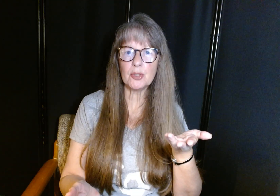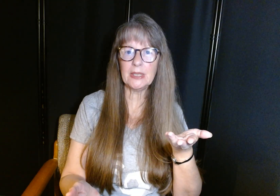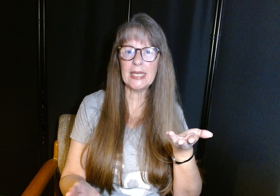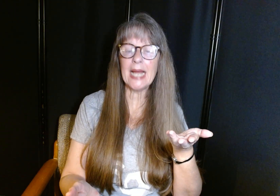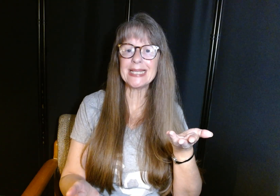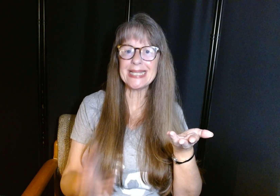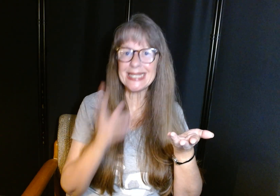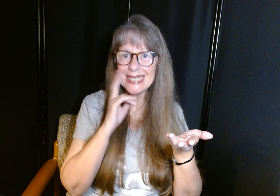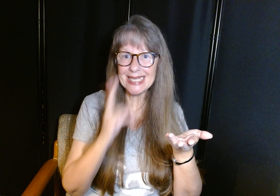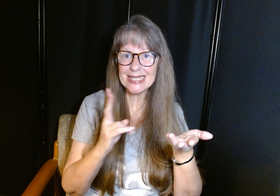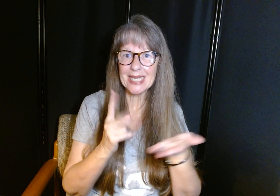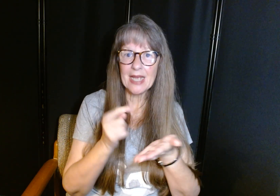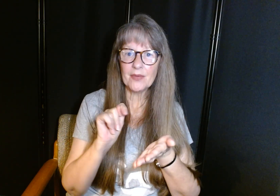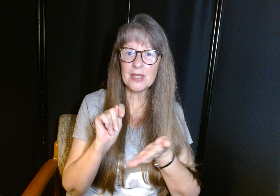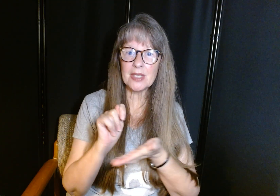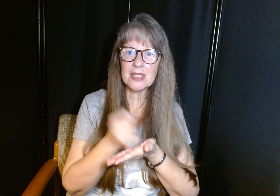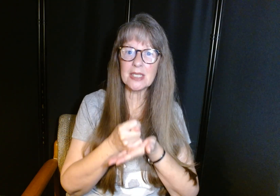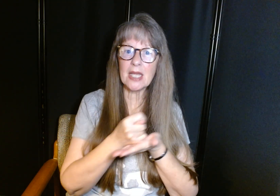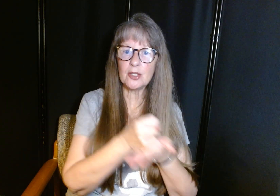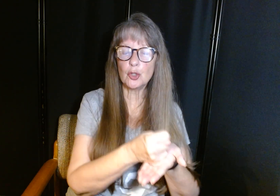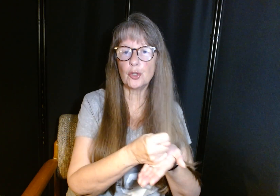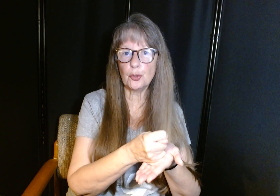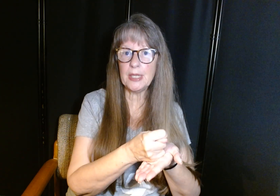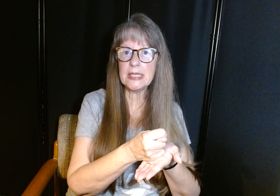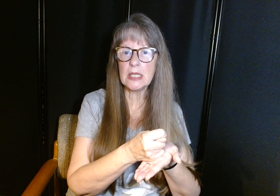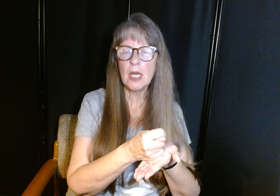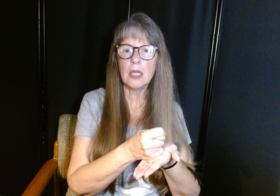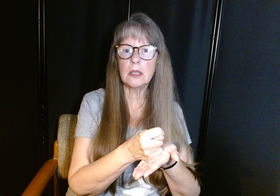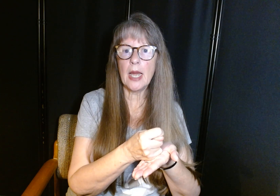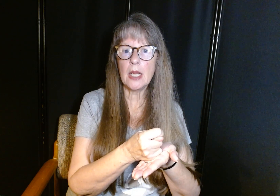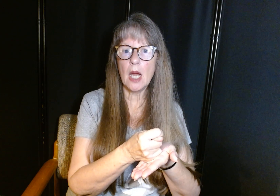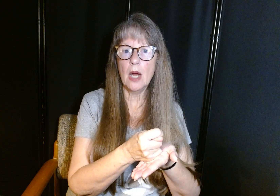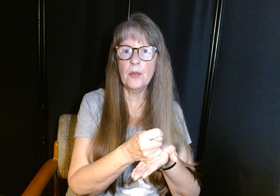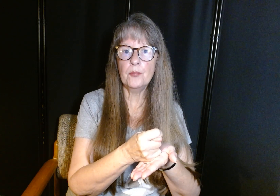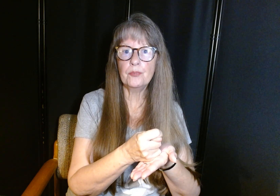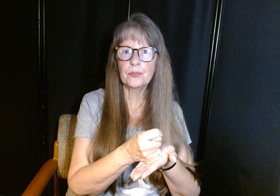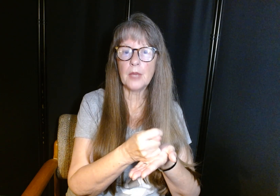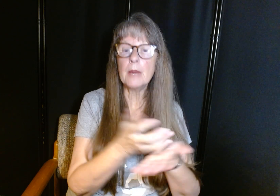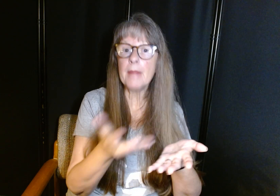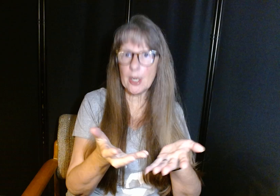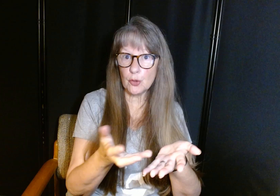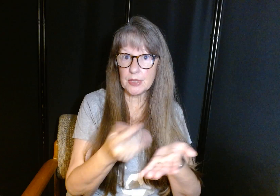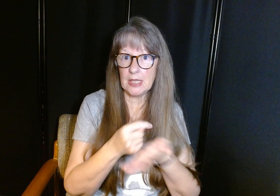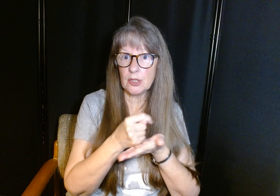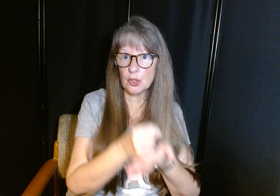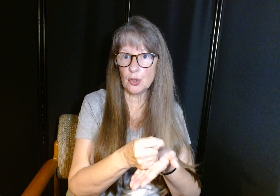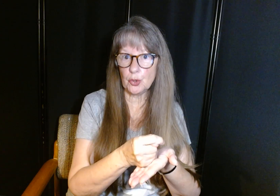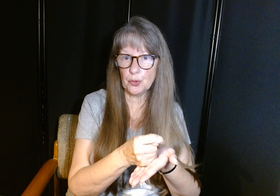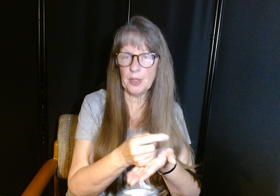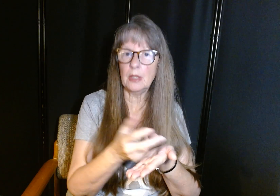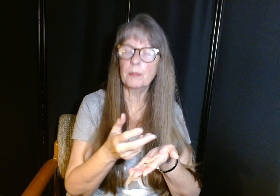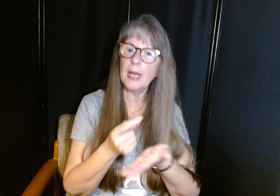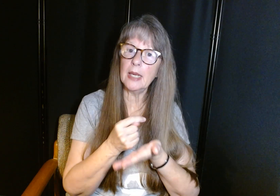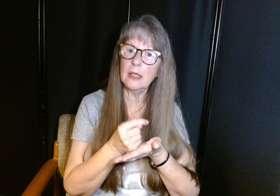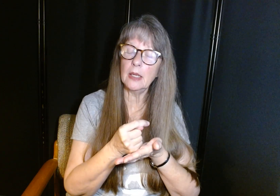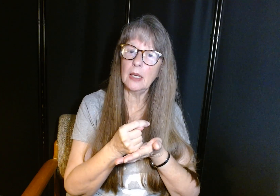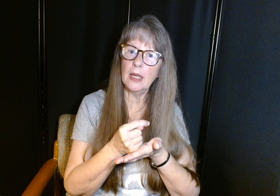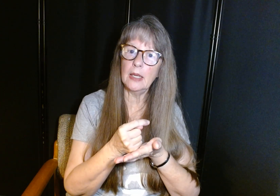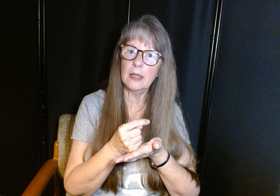conceptually. I see it because this is like to treat, like in a medical sense, to treat. But